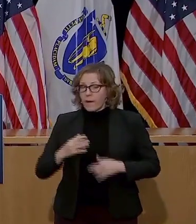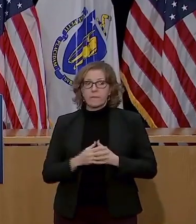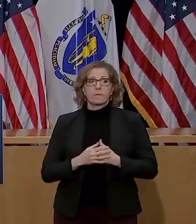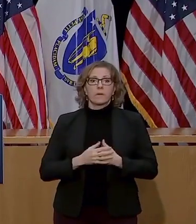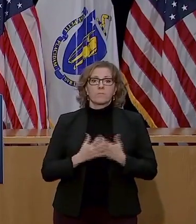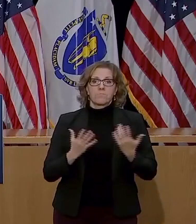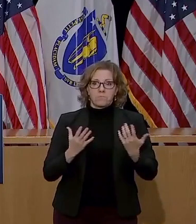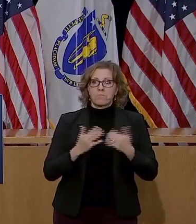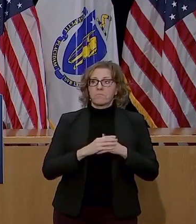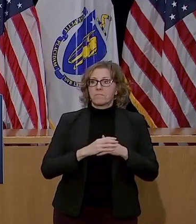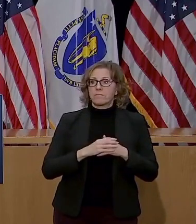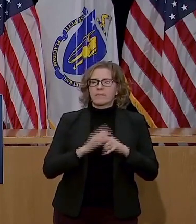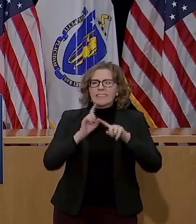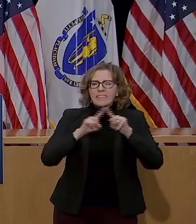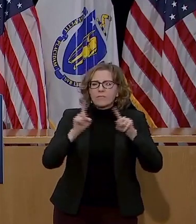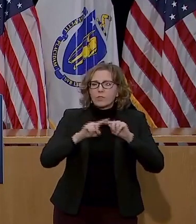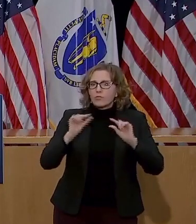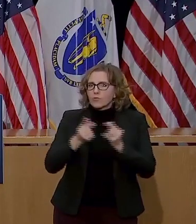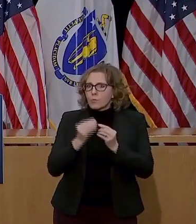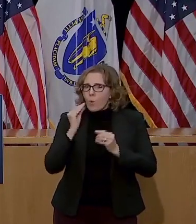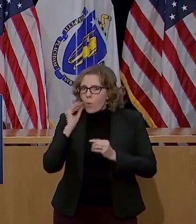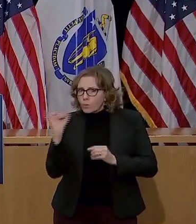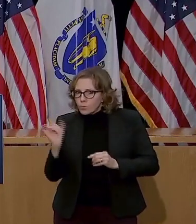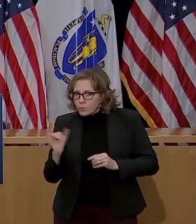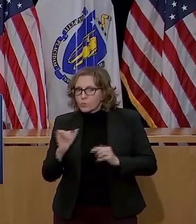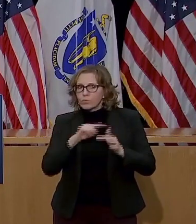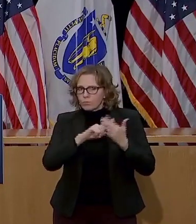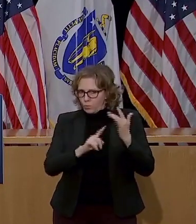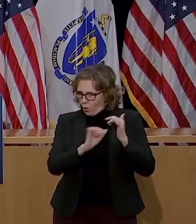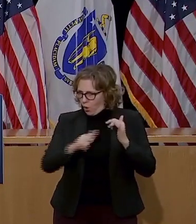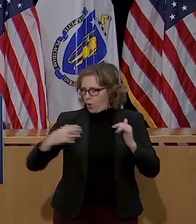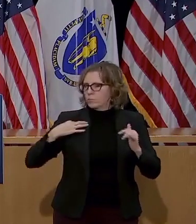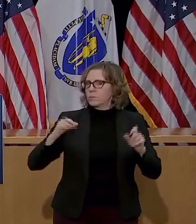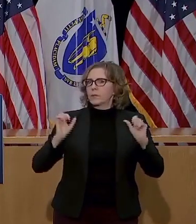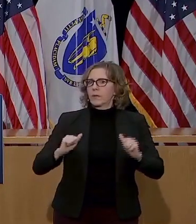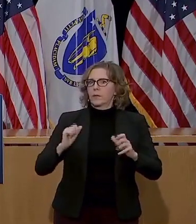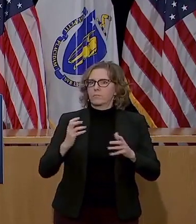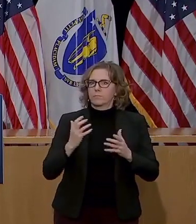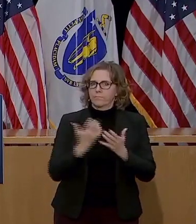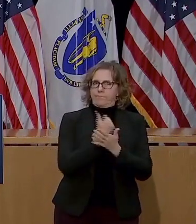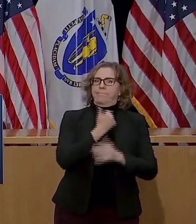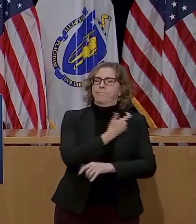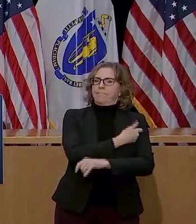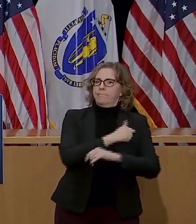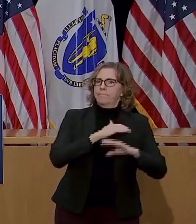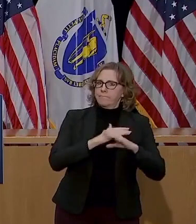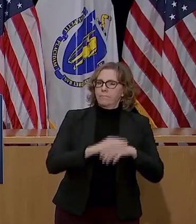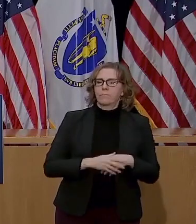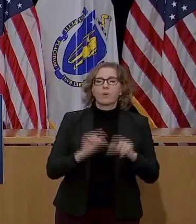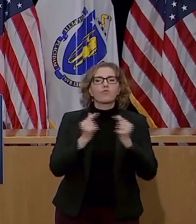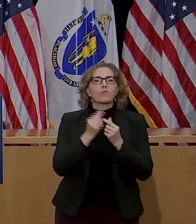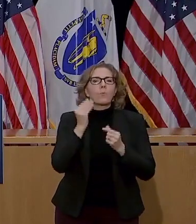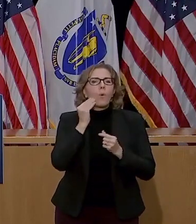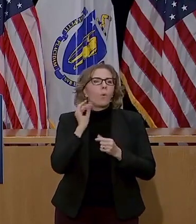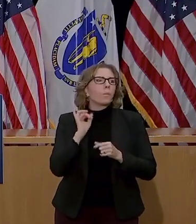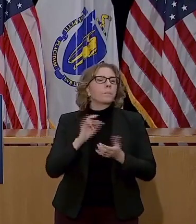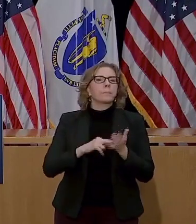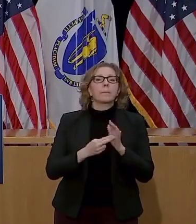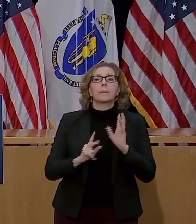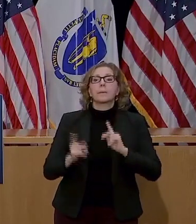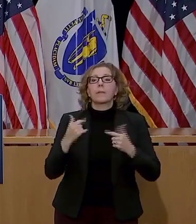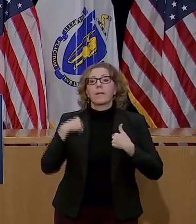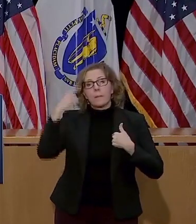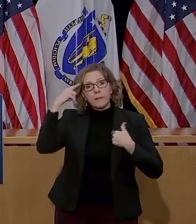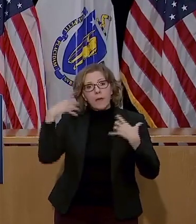different congregate care facilities, such as those that serve the homeless, people with developmental disabilities, and people with mental health